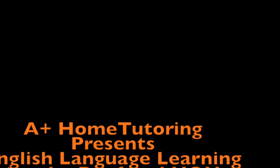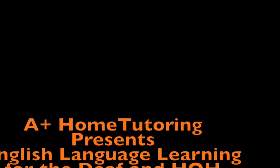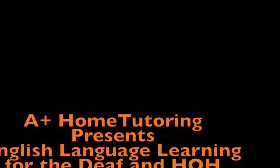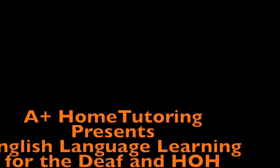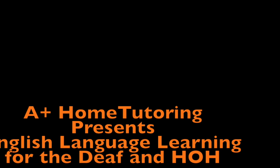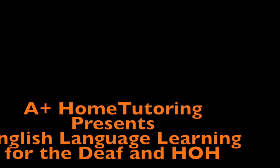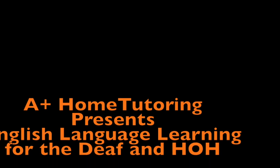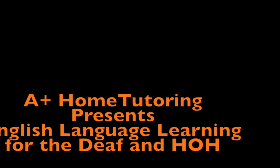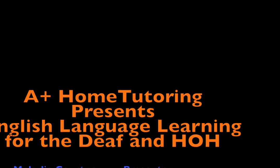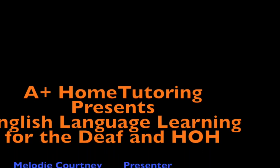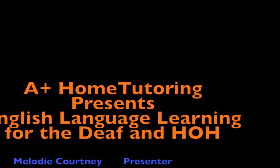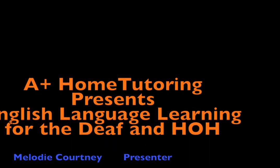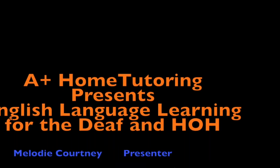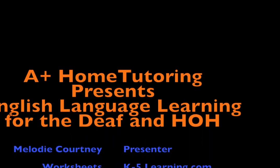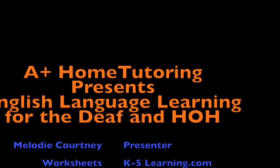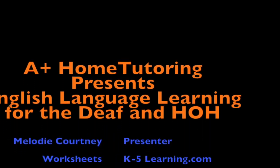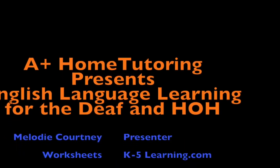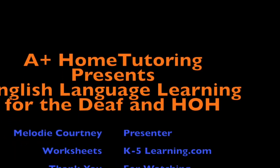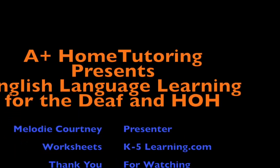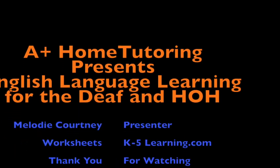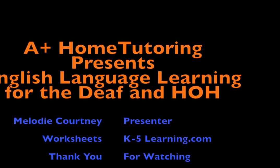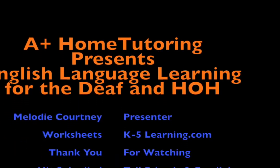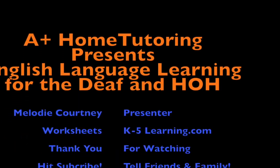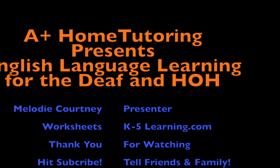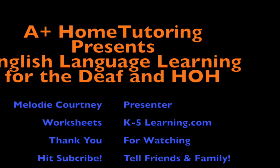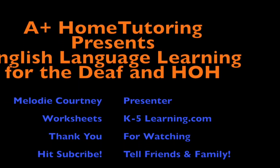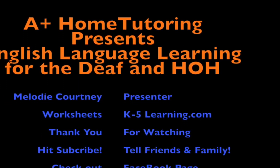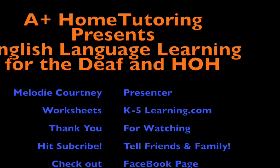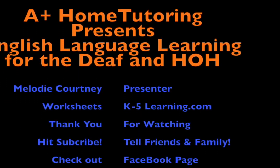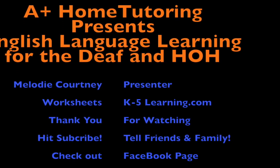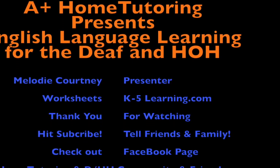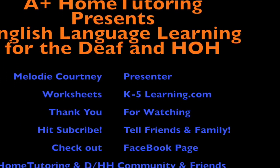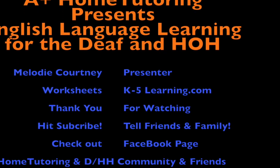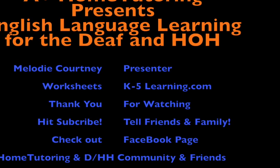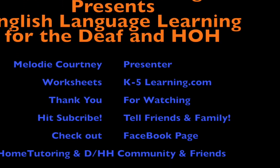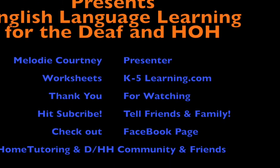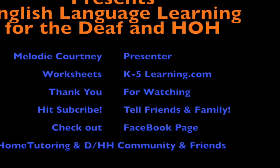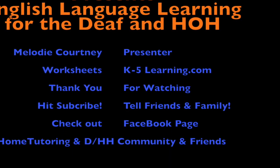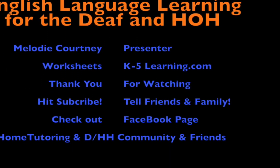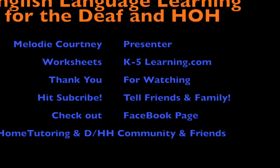Don't forget to hit subscribe.